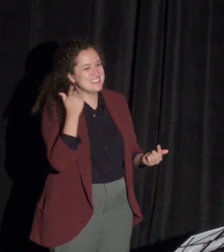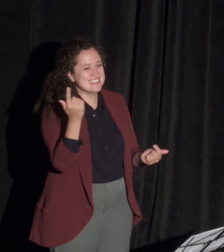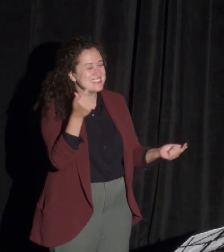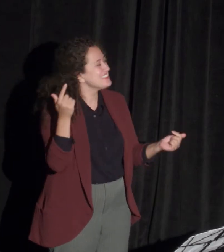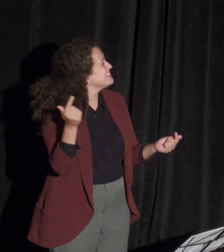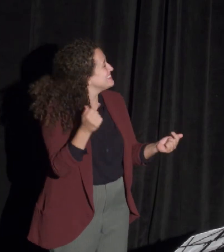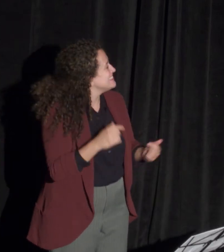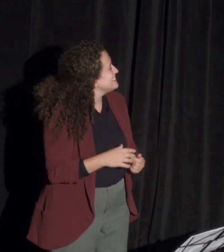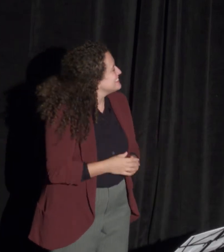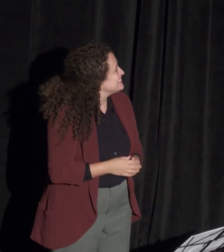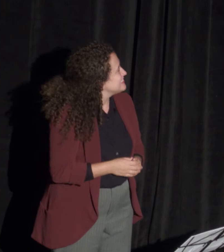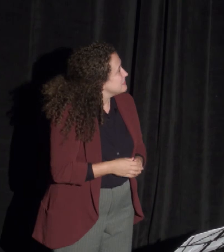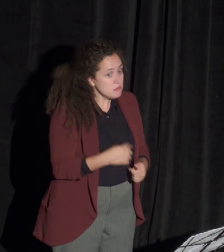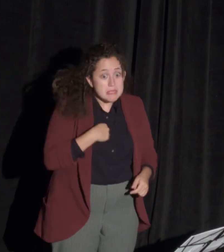Oh, is it me?